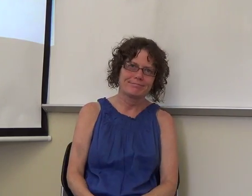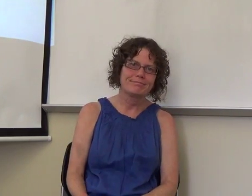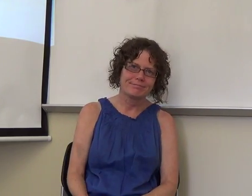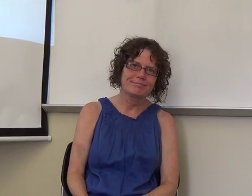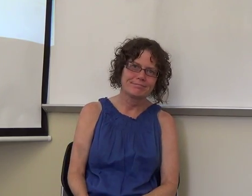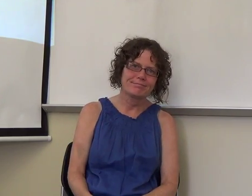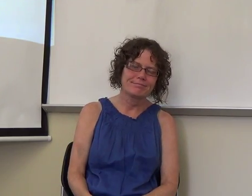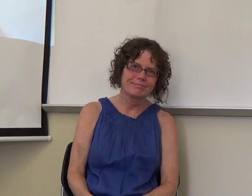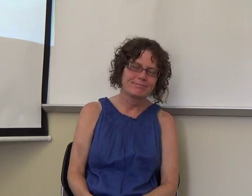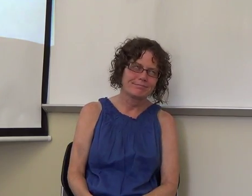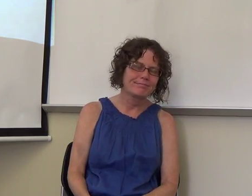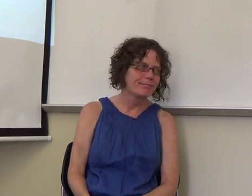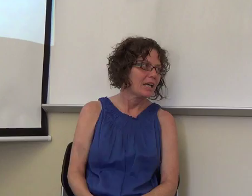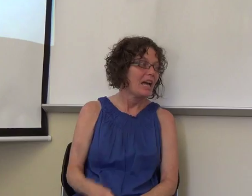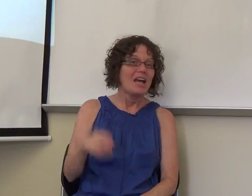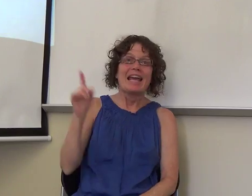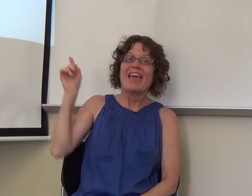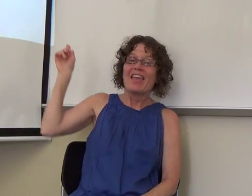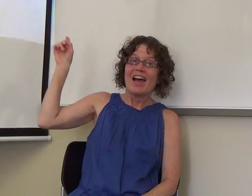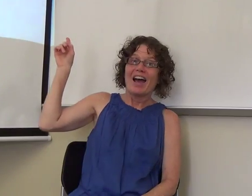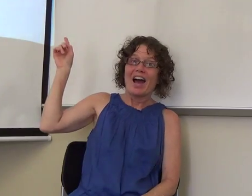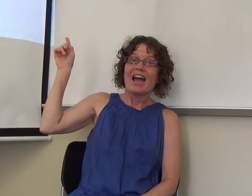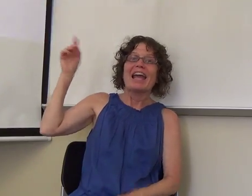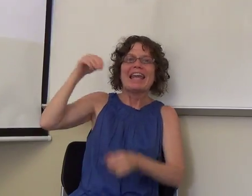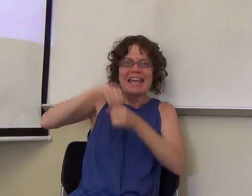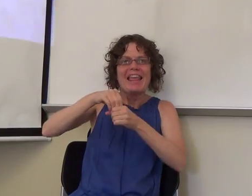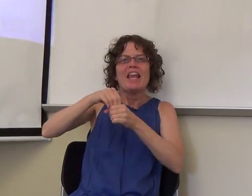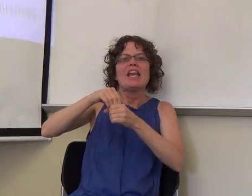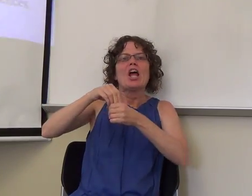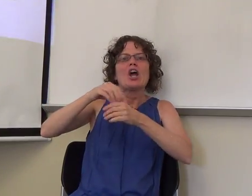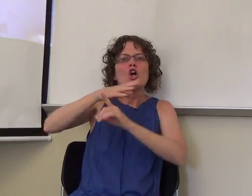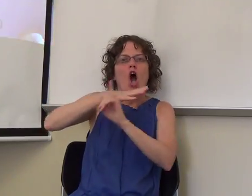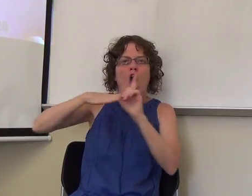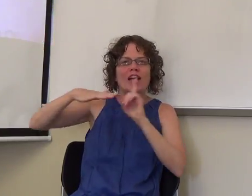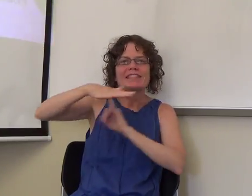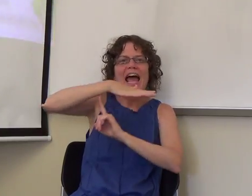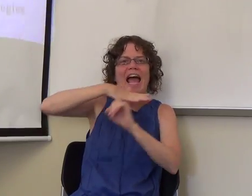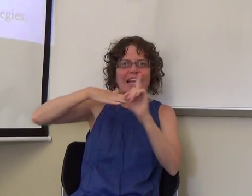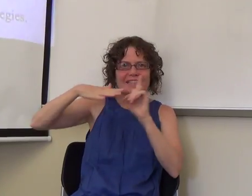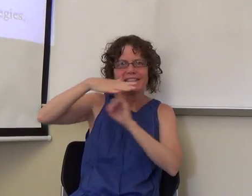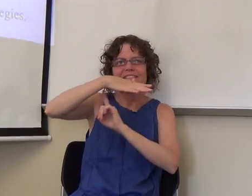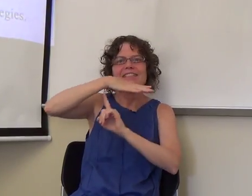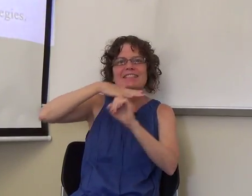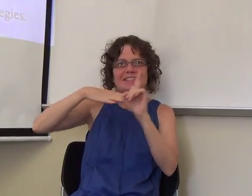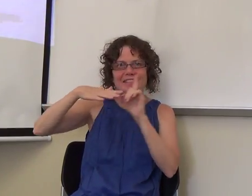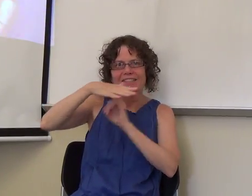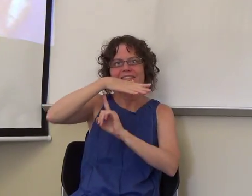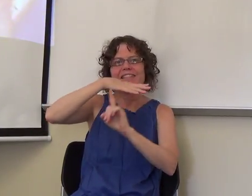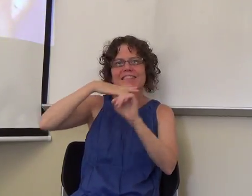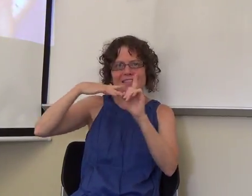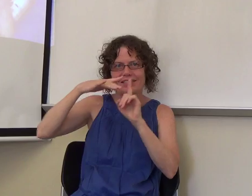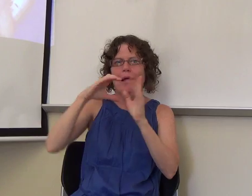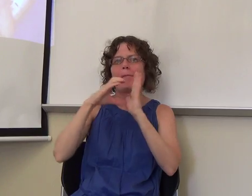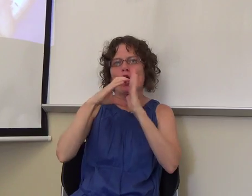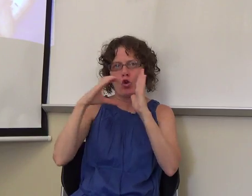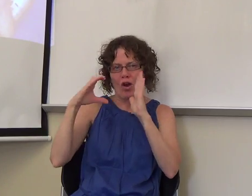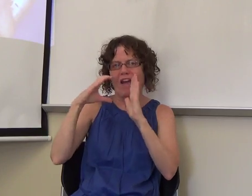is paragraph, this is what this means. All of this homework, okay, today I'm gonna give you another